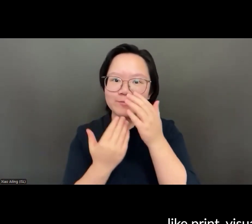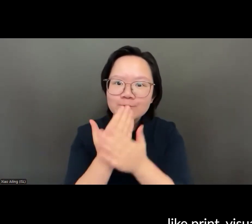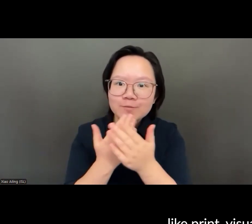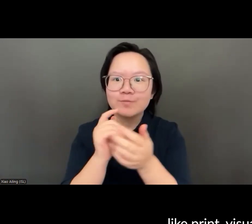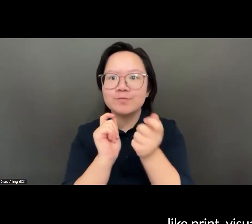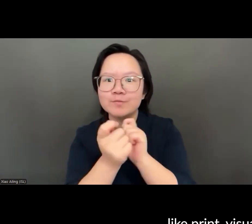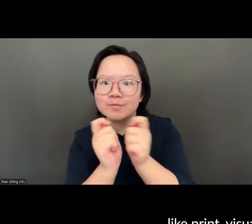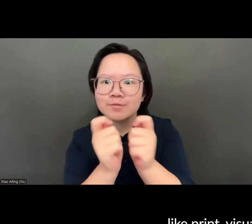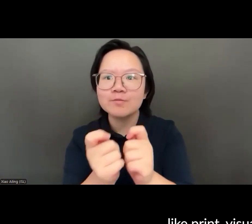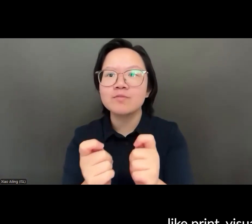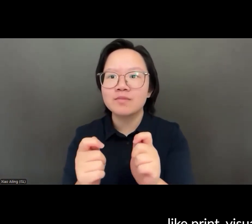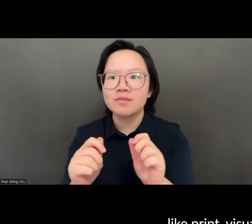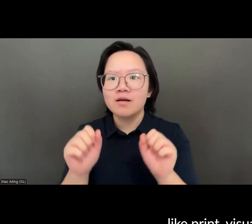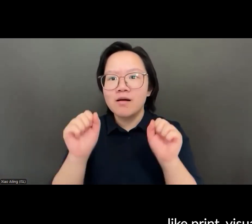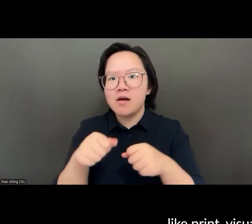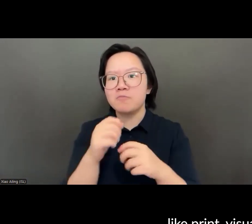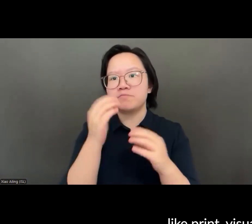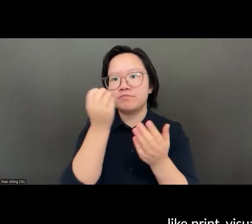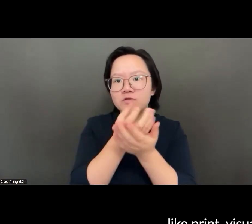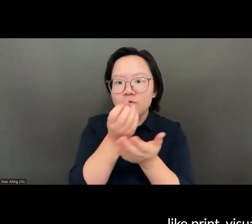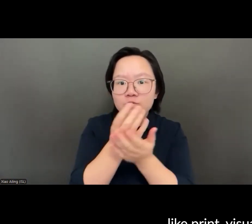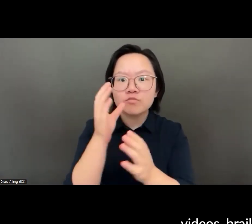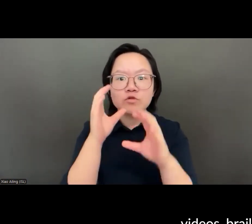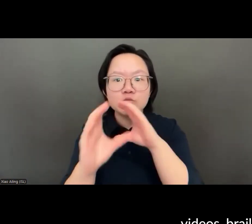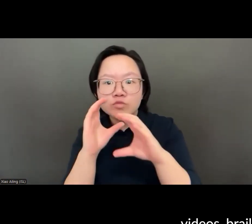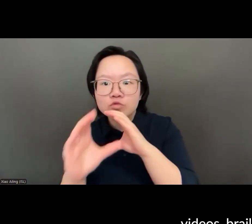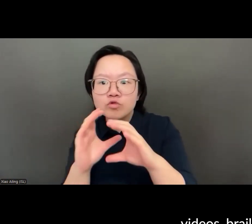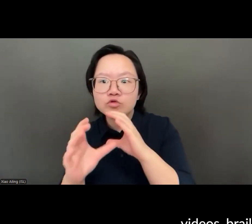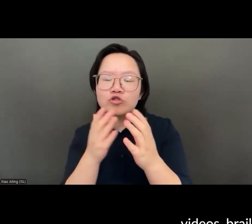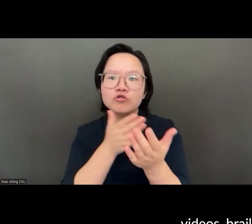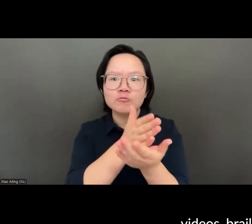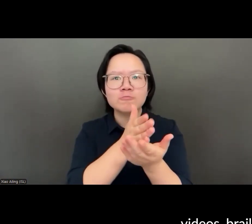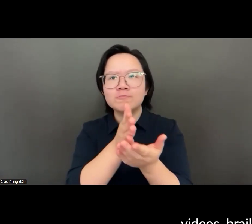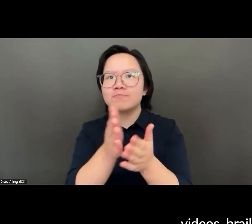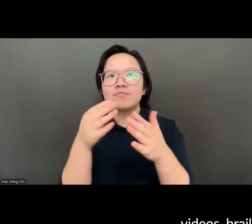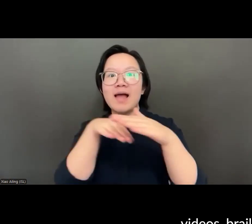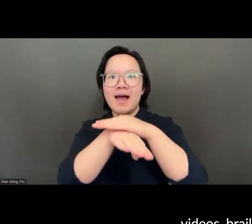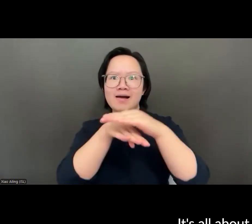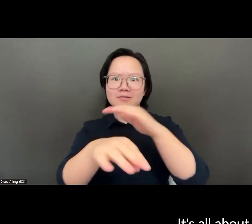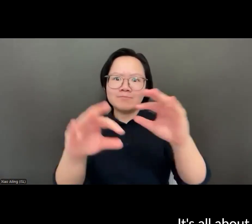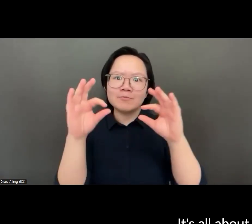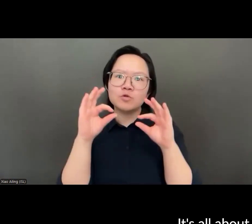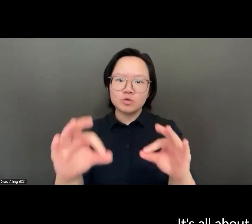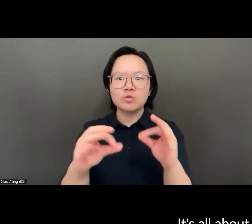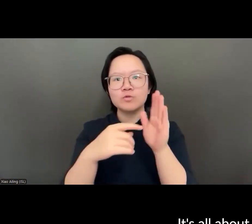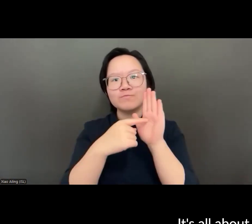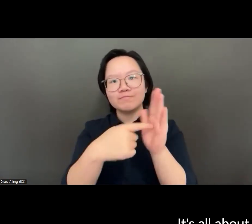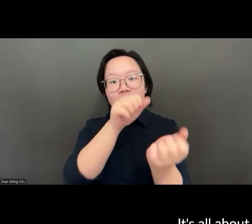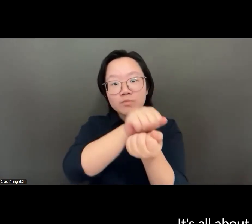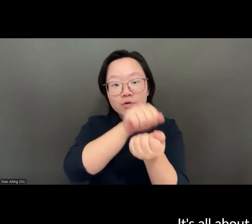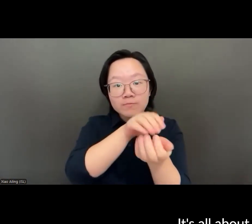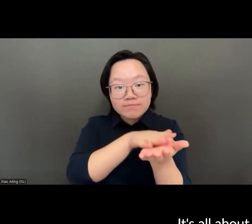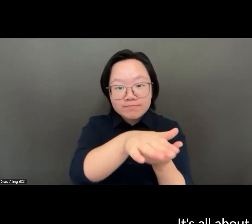like print, visual, sign language, videos, brailles, and audios. It's all about